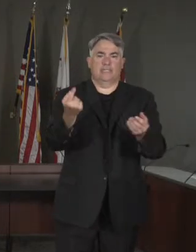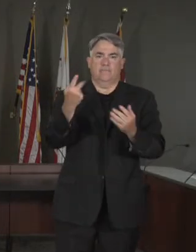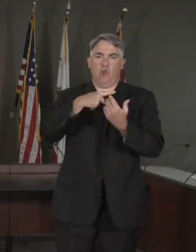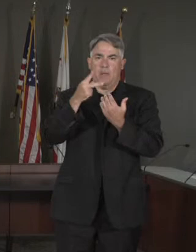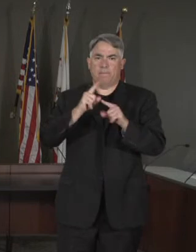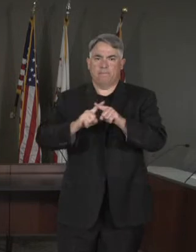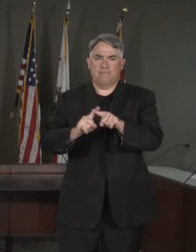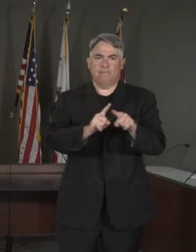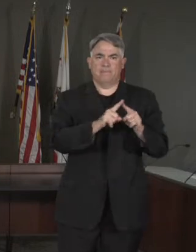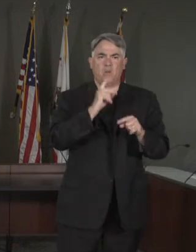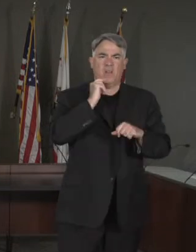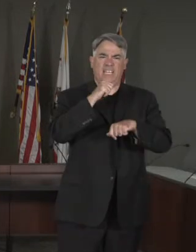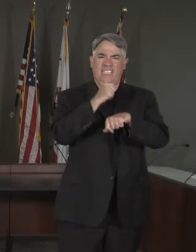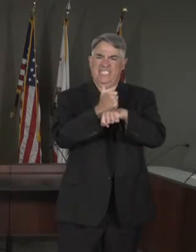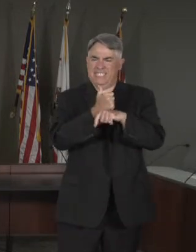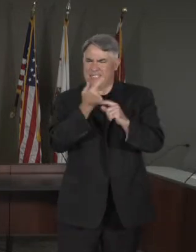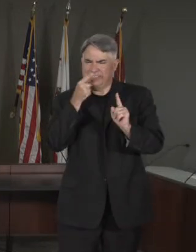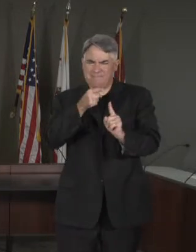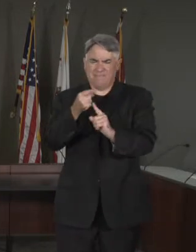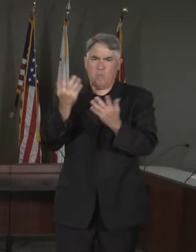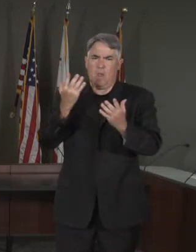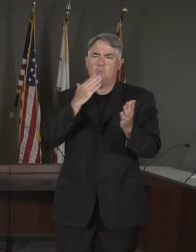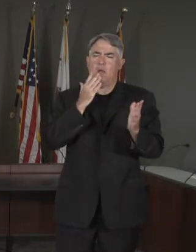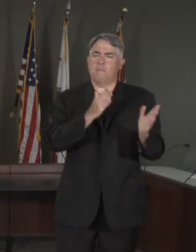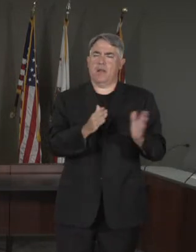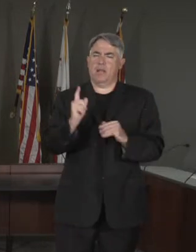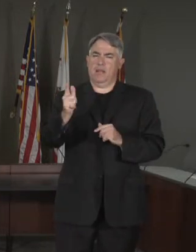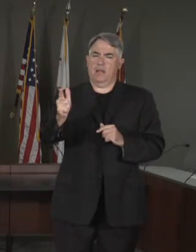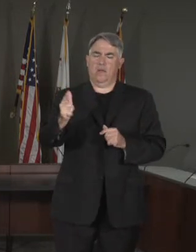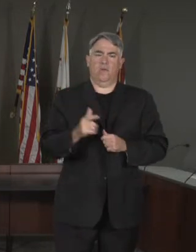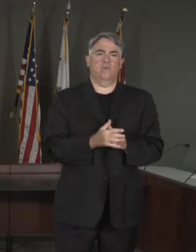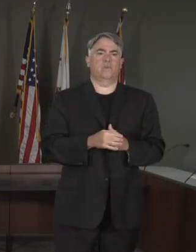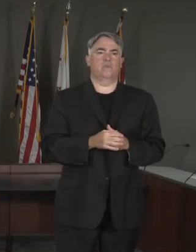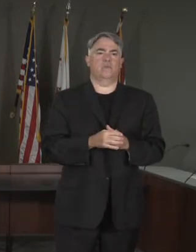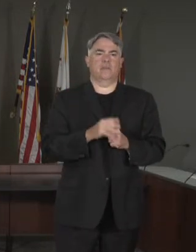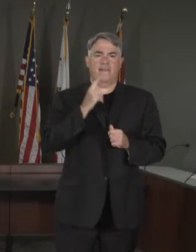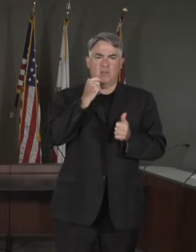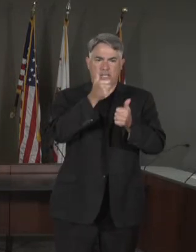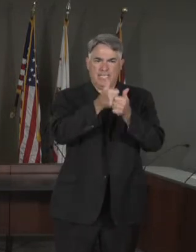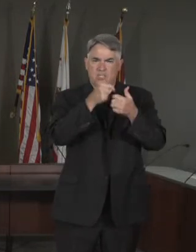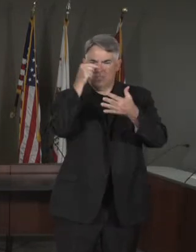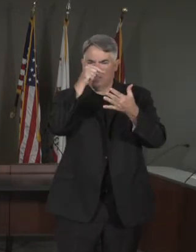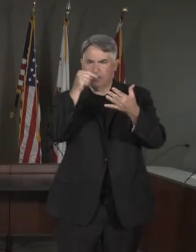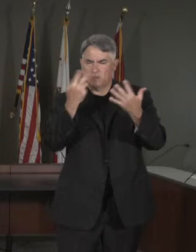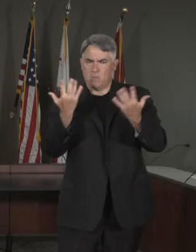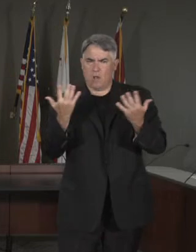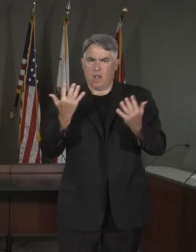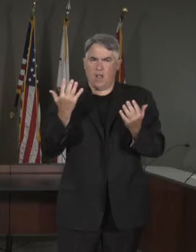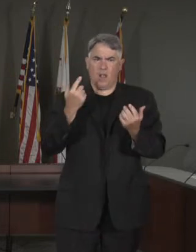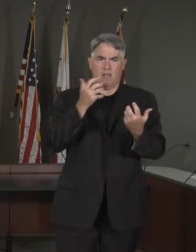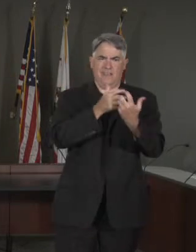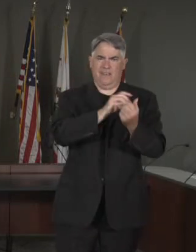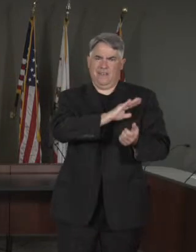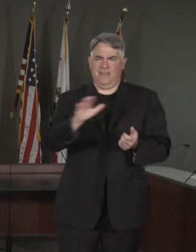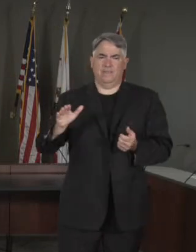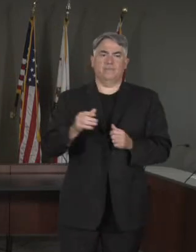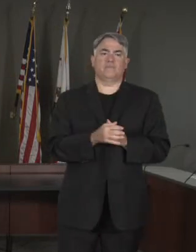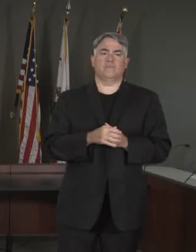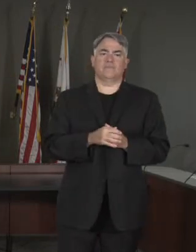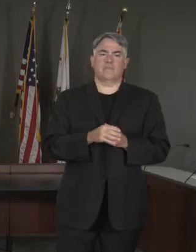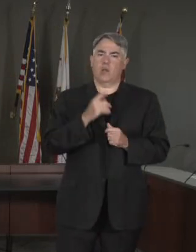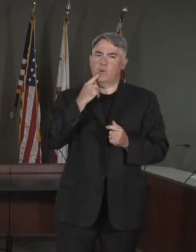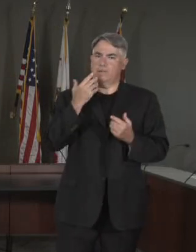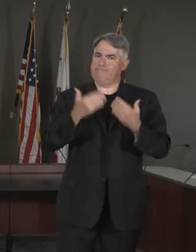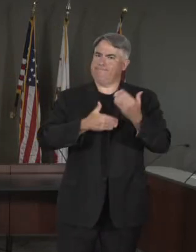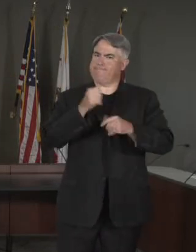along with specifics for each of the areas that we outlined in our framework. And I expect we will move rapidly, both as a part